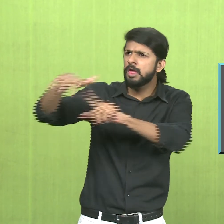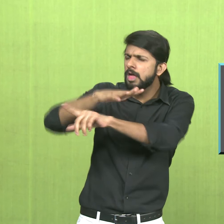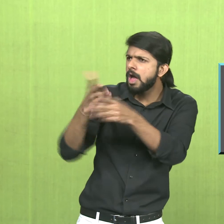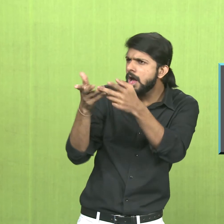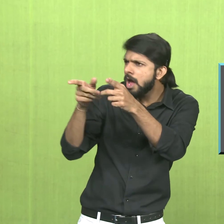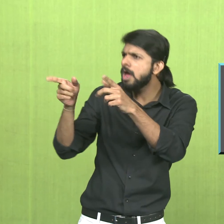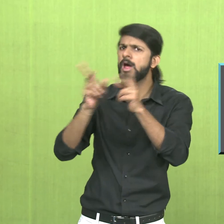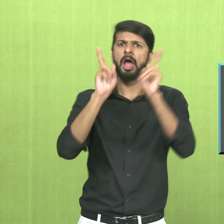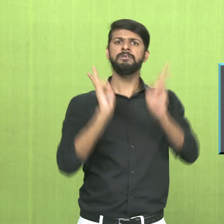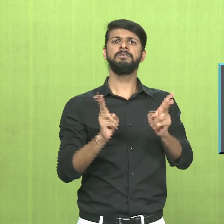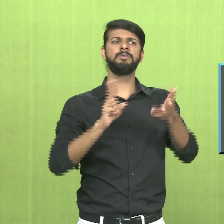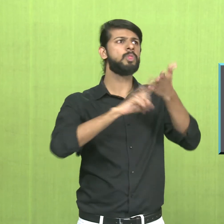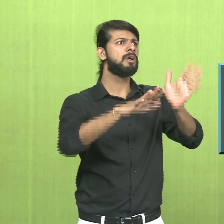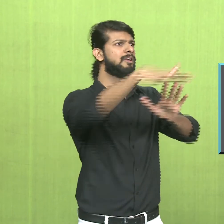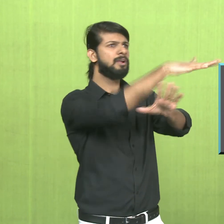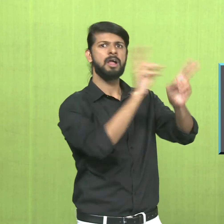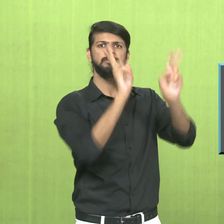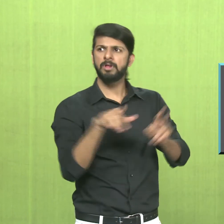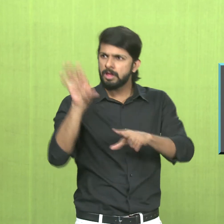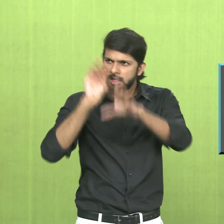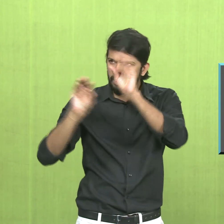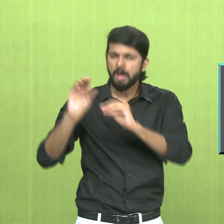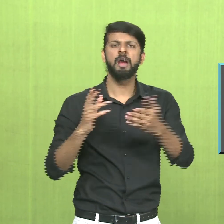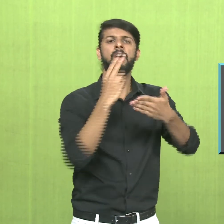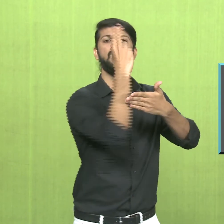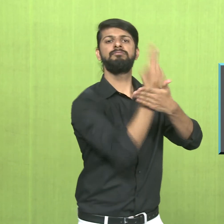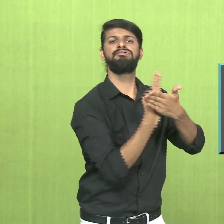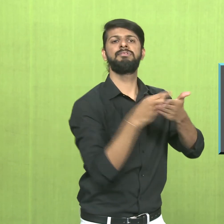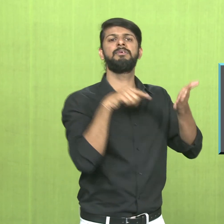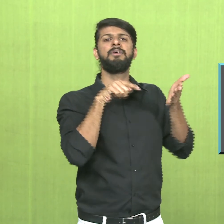Degas was a master of nature and life study.